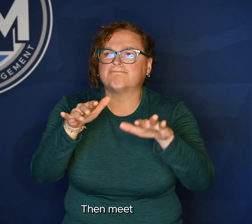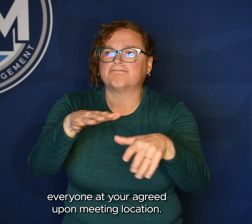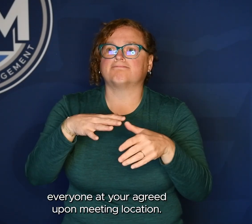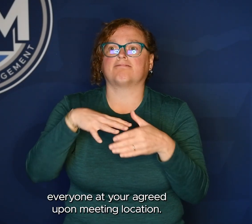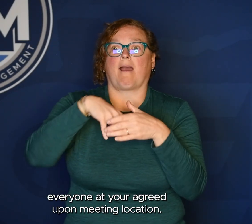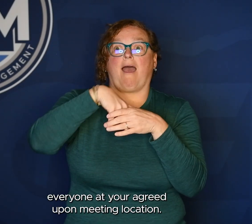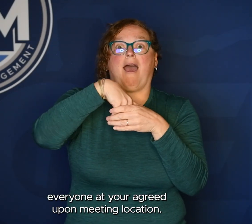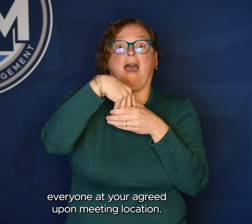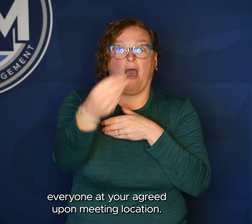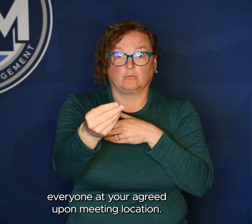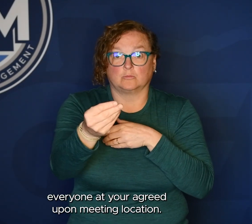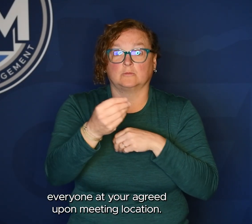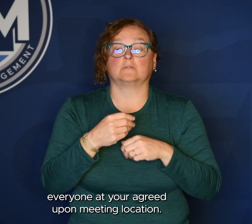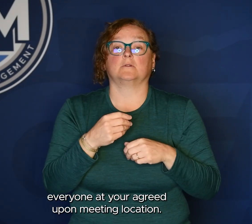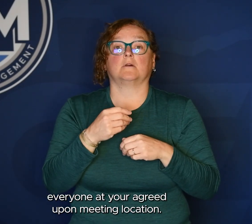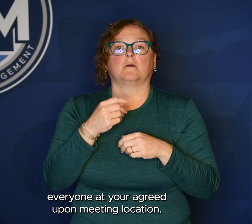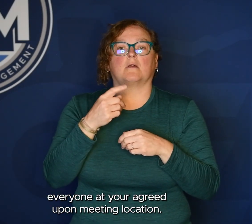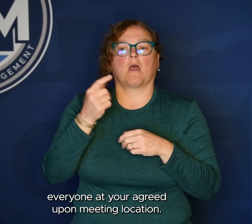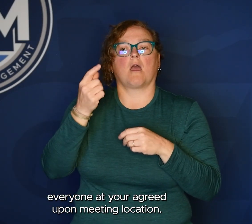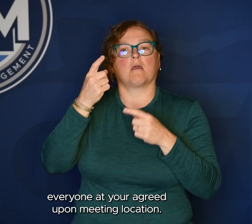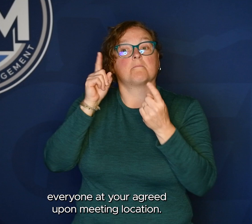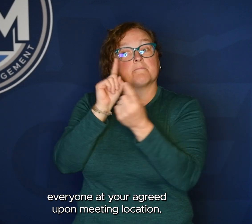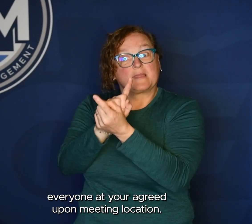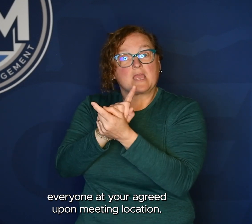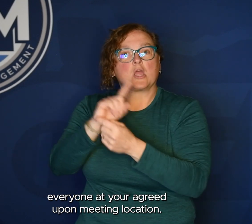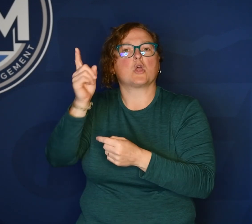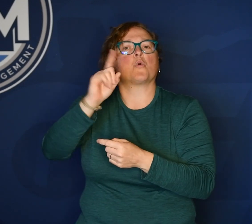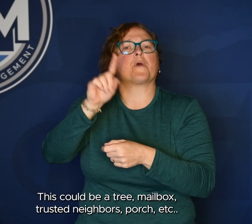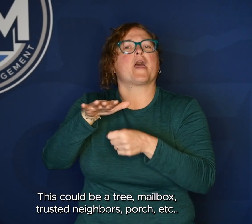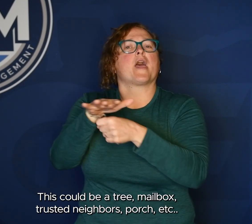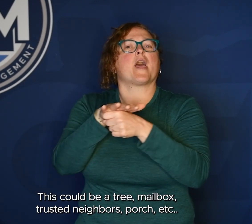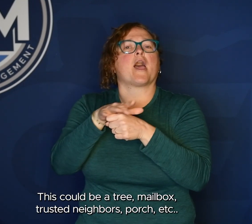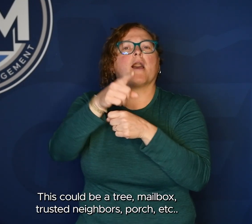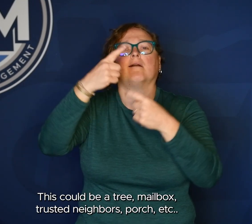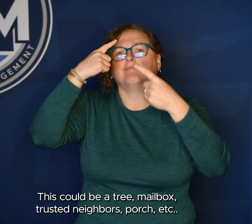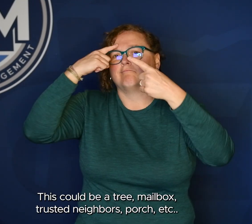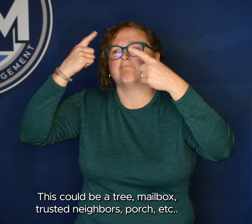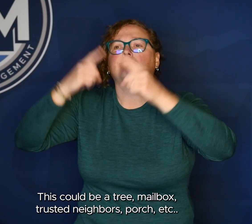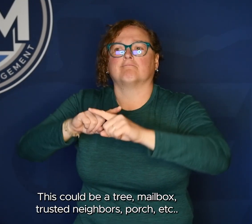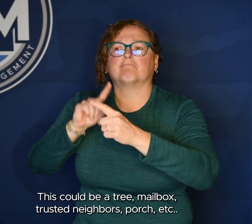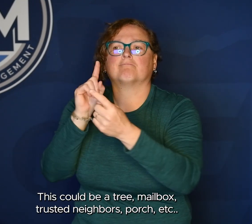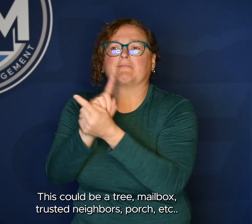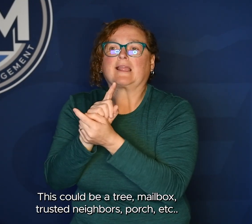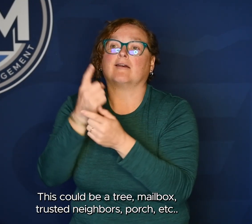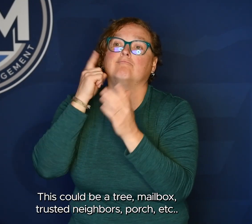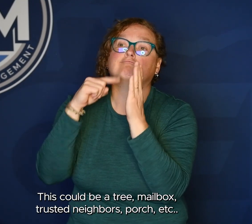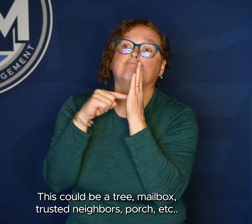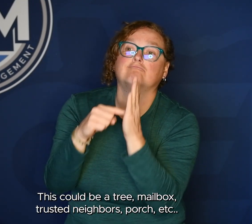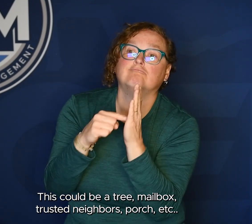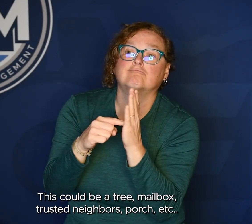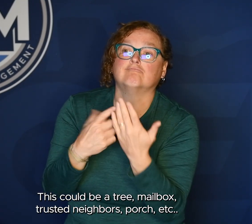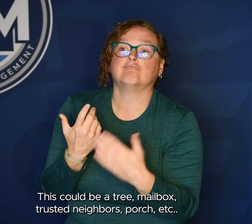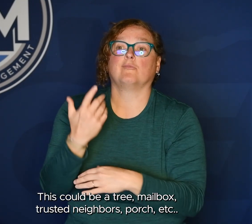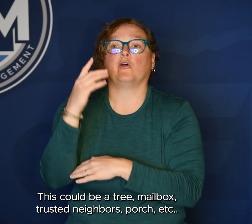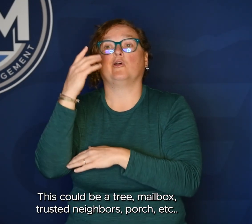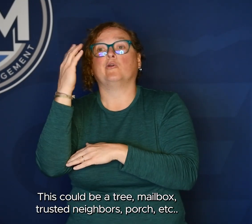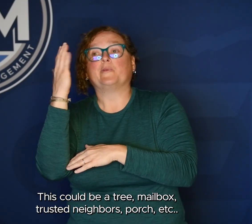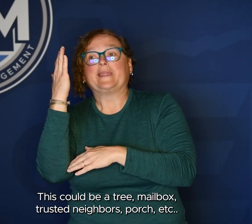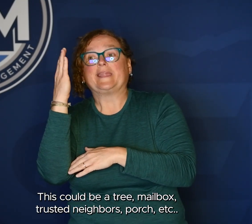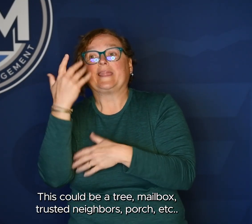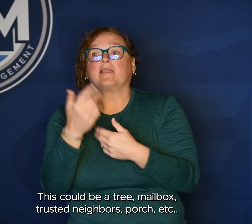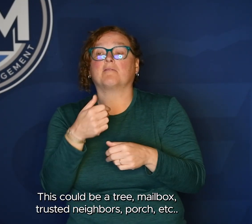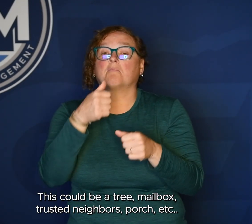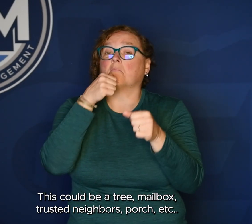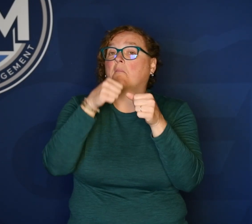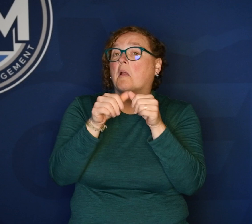Then meet everyone at your agreed-upon meeting location. This could be a tree, a mailbox, trusted neighbor's